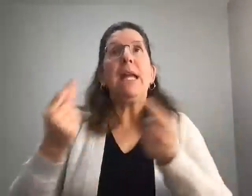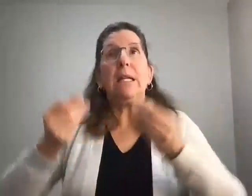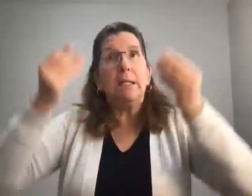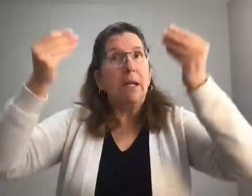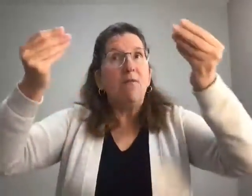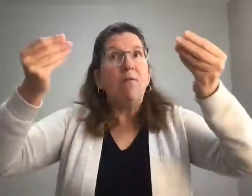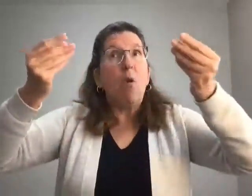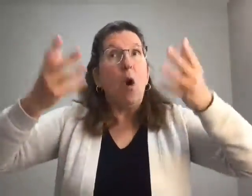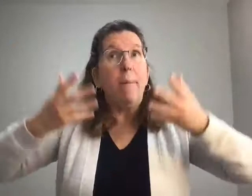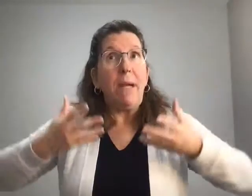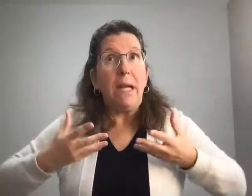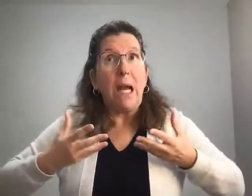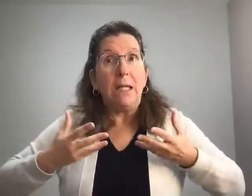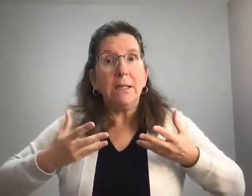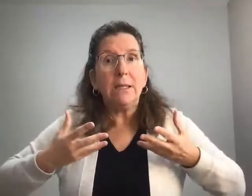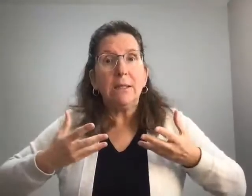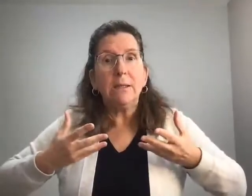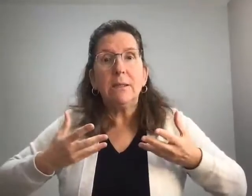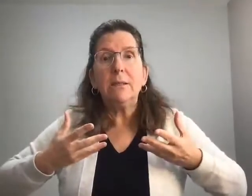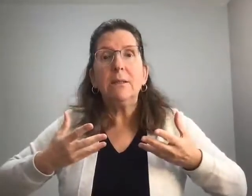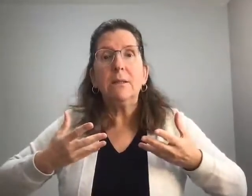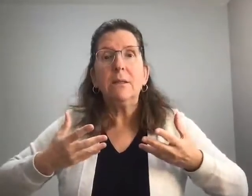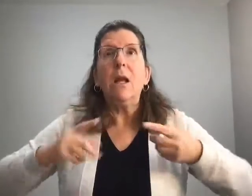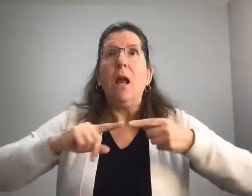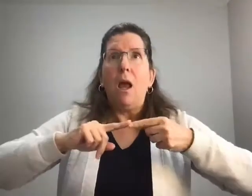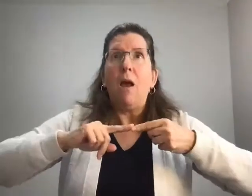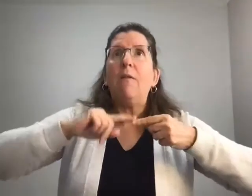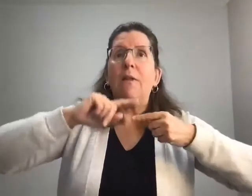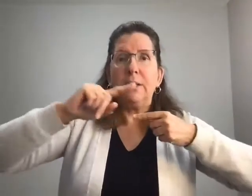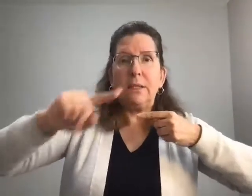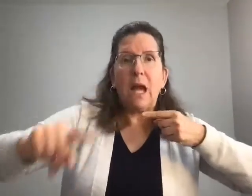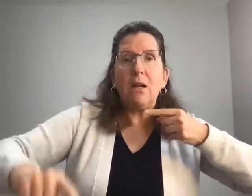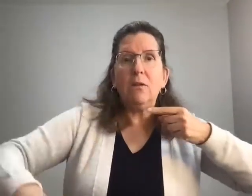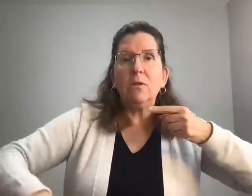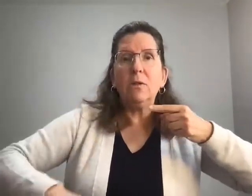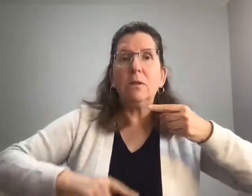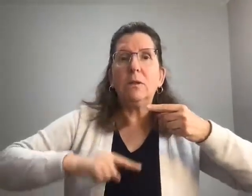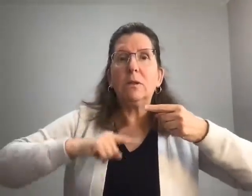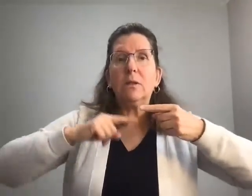is informing us of the cycles